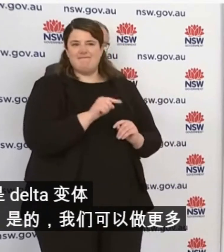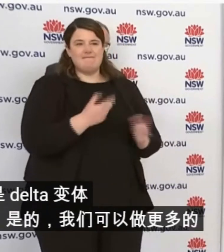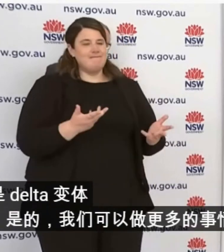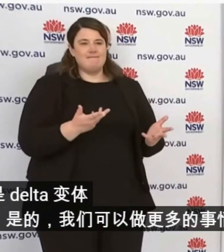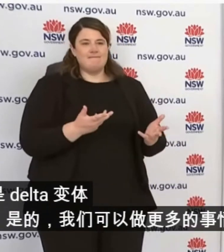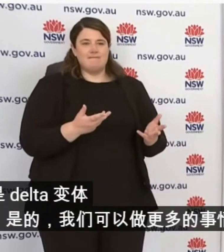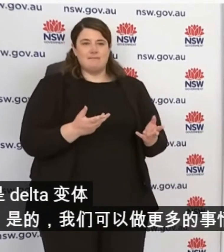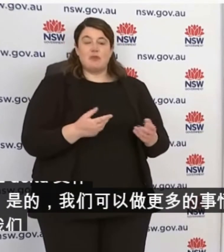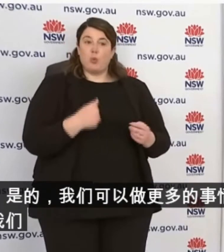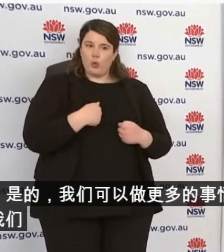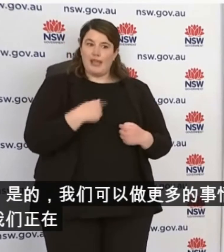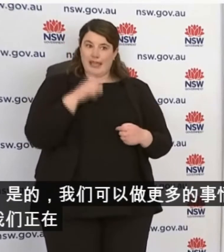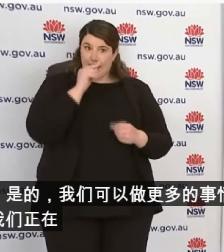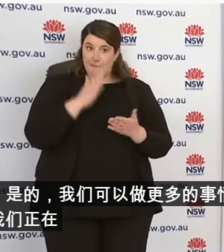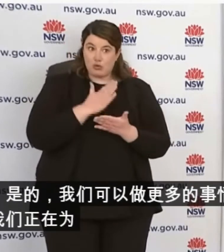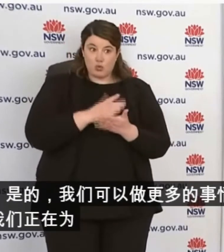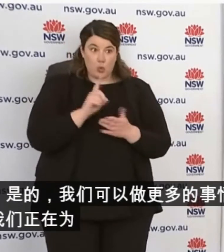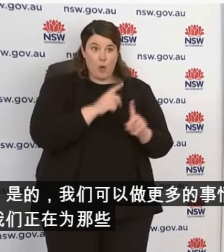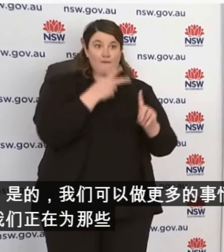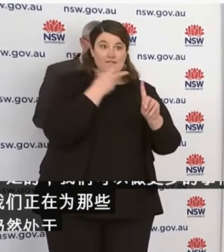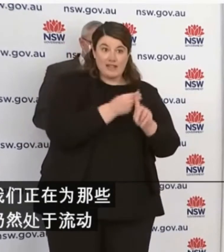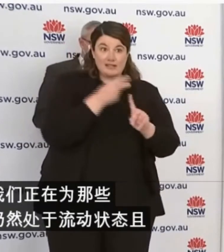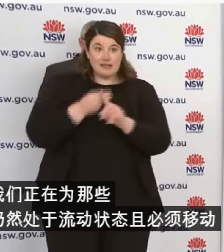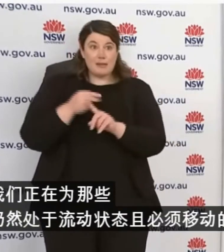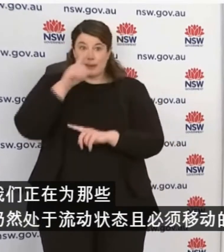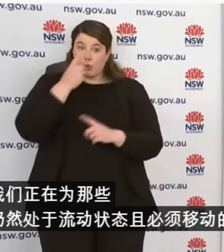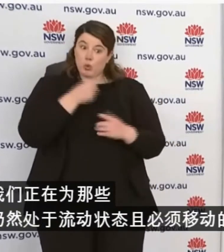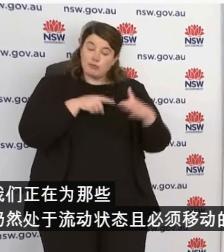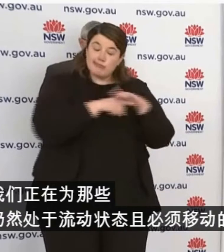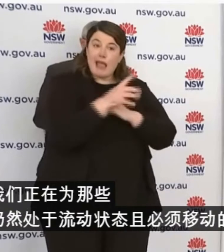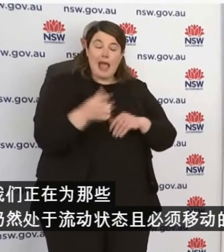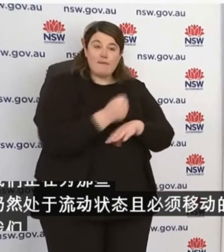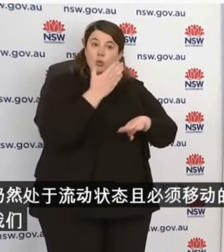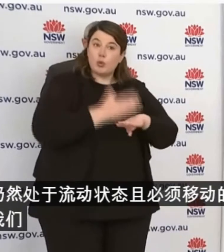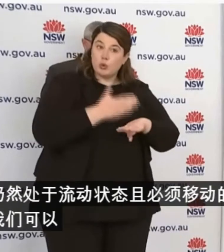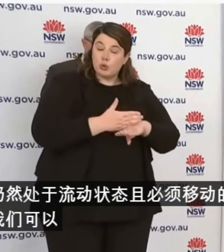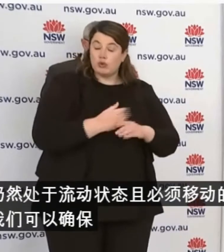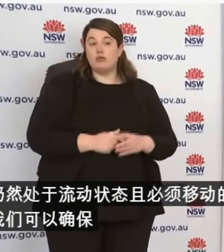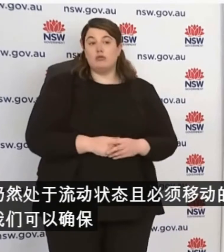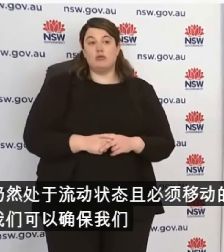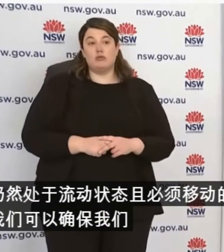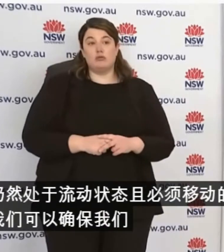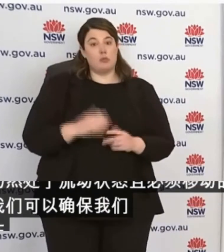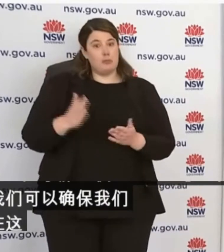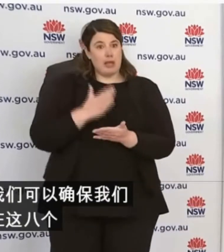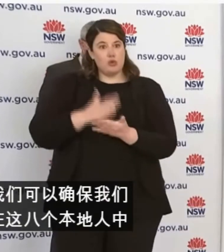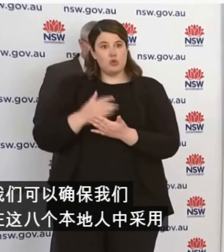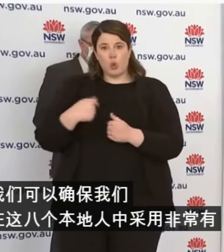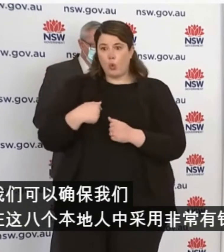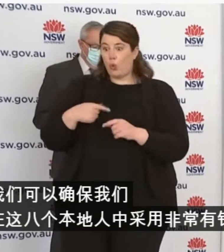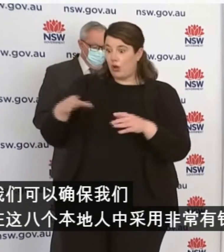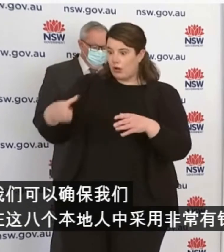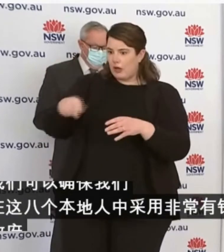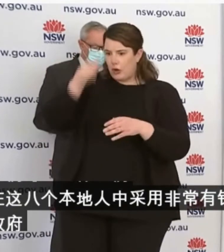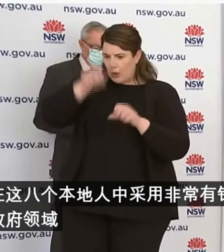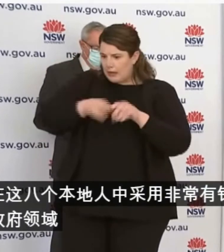can do more. We can make sure we're vaccinating those people who are still mobile and have to be. We can make sure we have very targeted approaches within